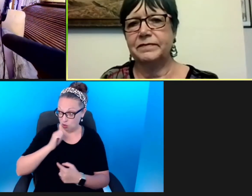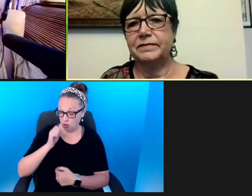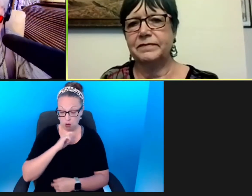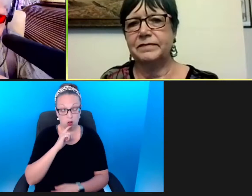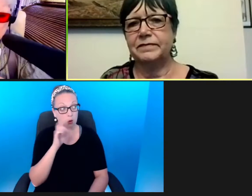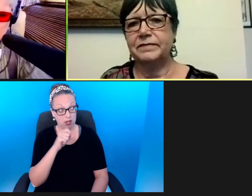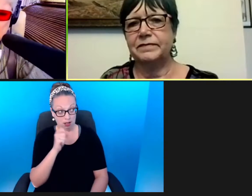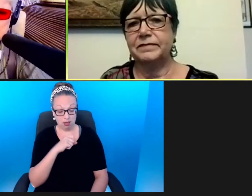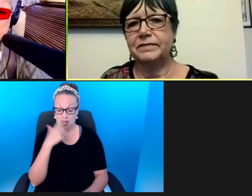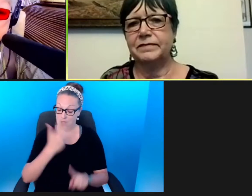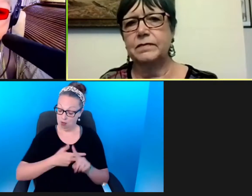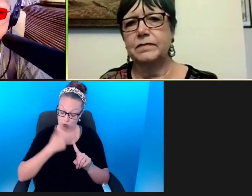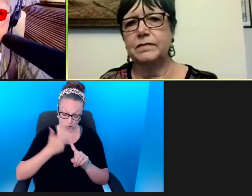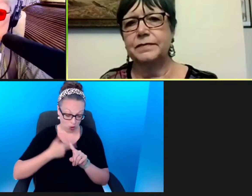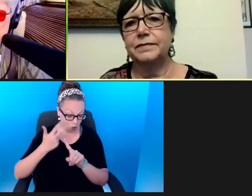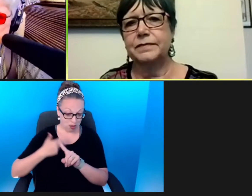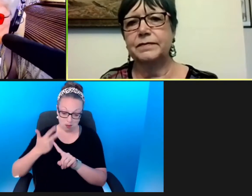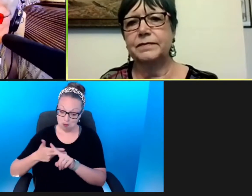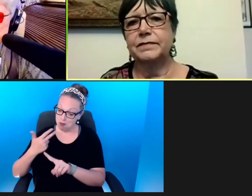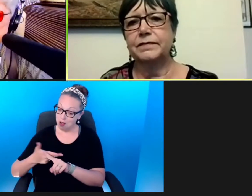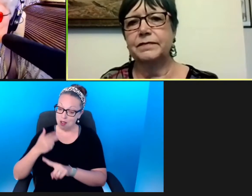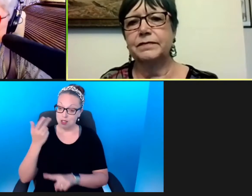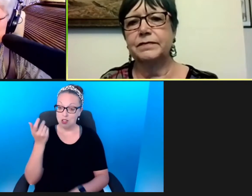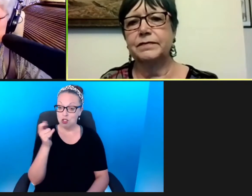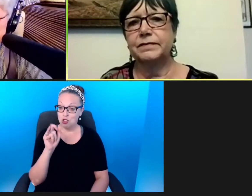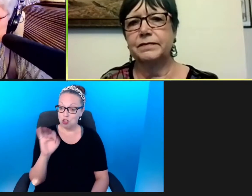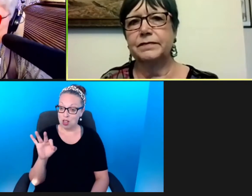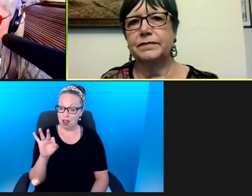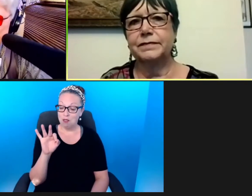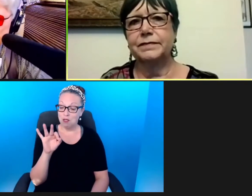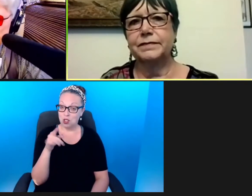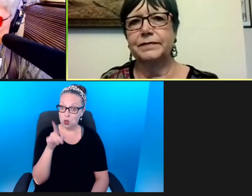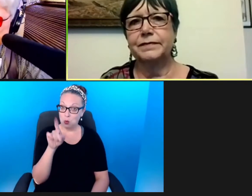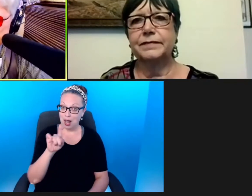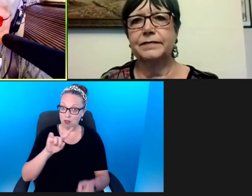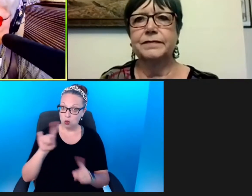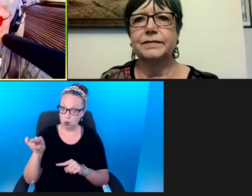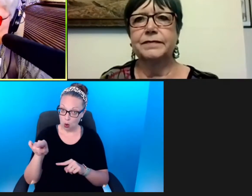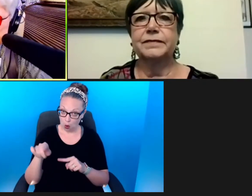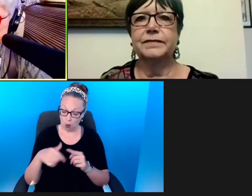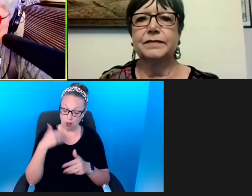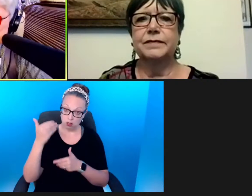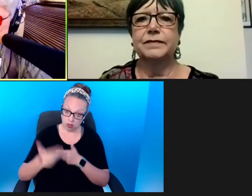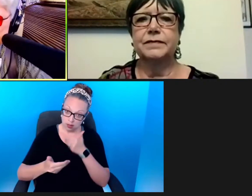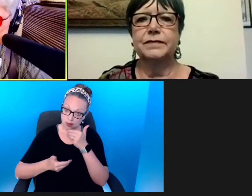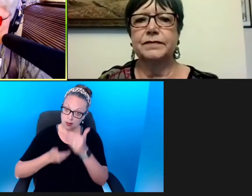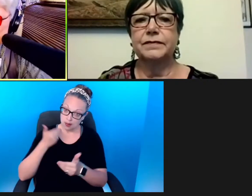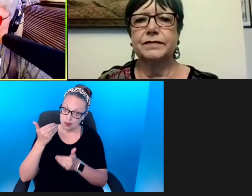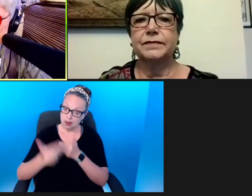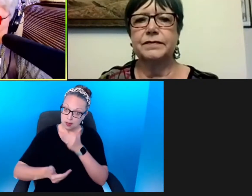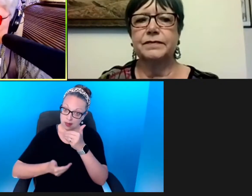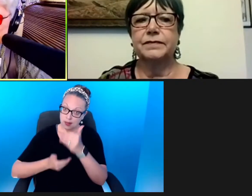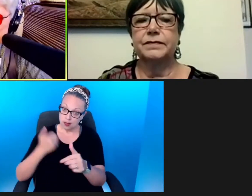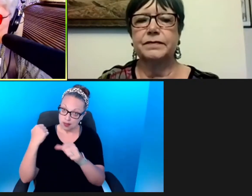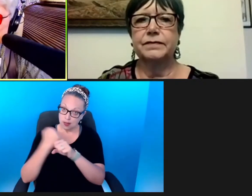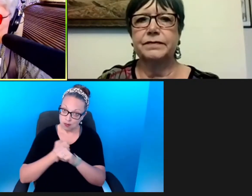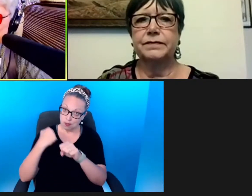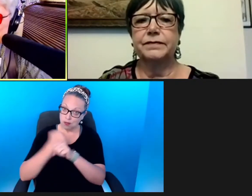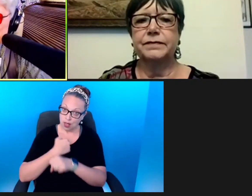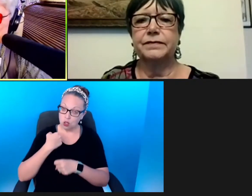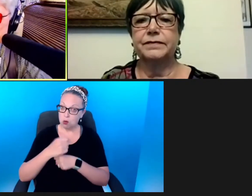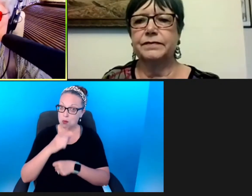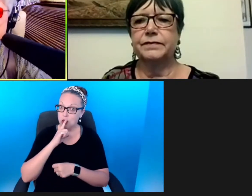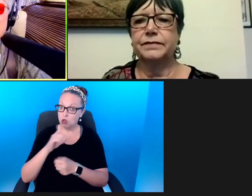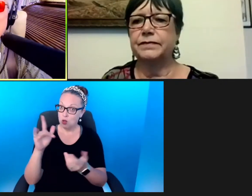months, Jeff would have to take steps to make sure that the medication would